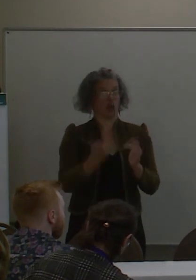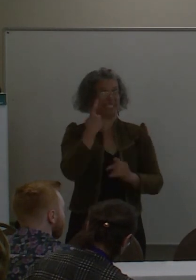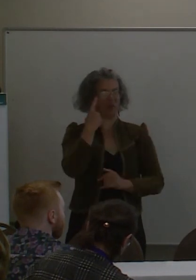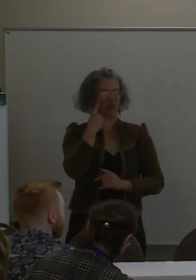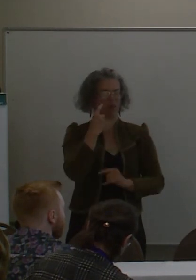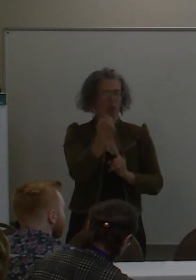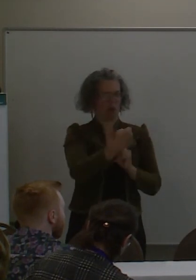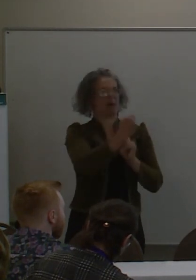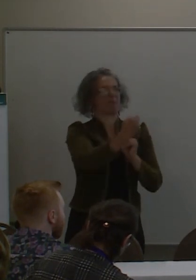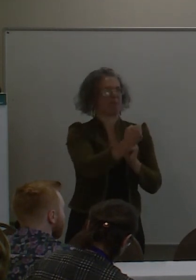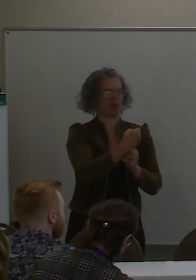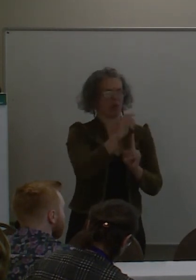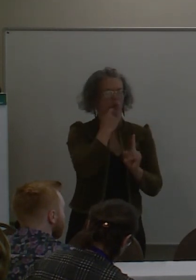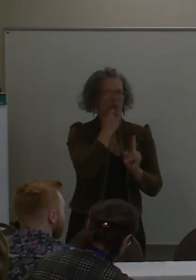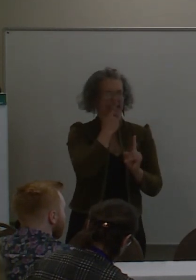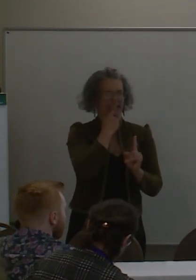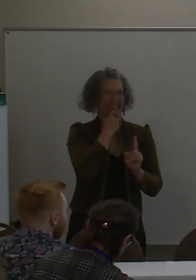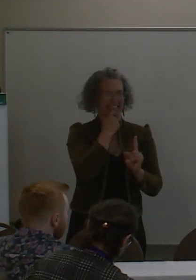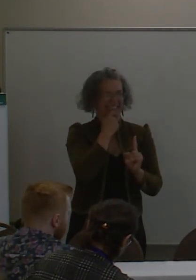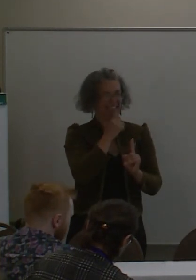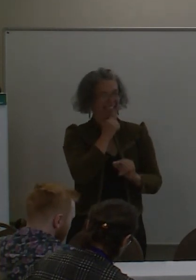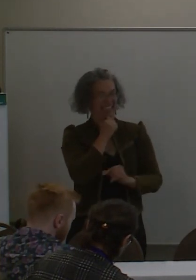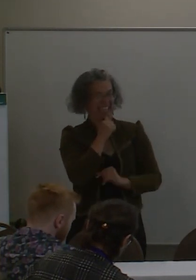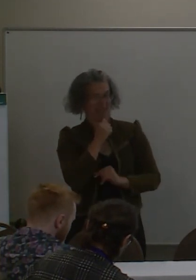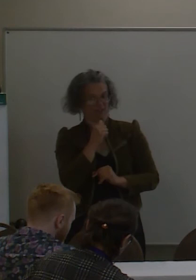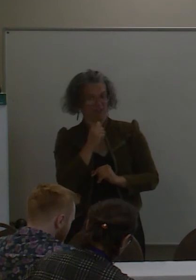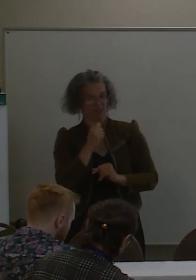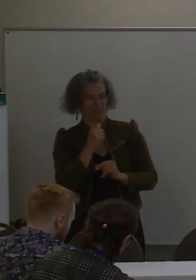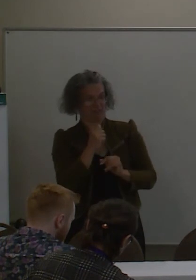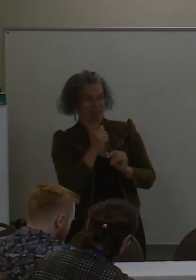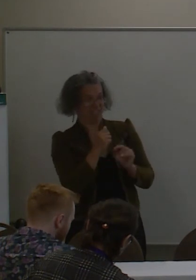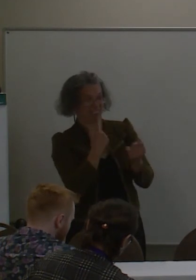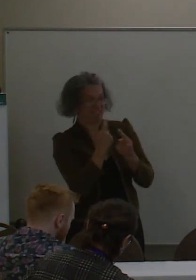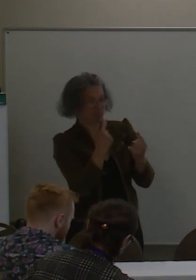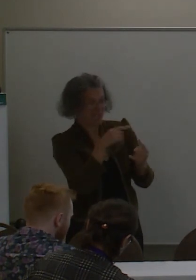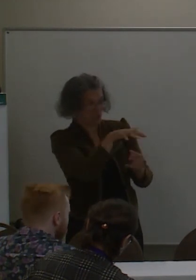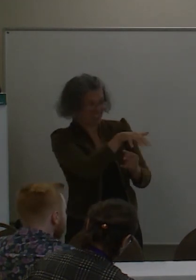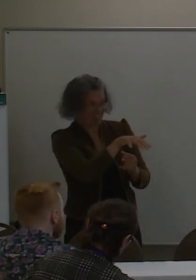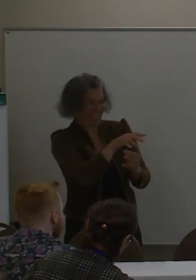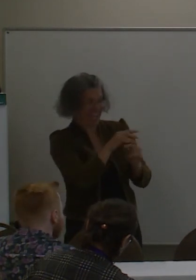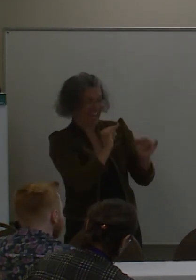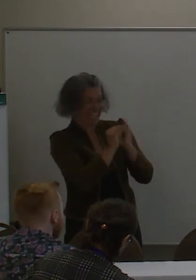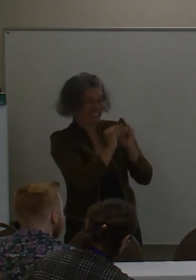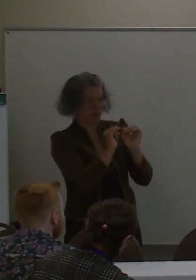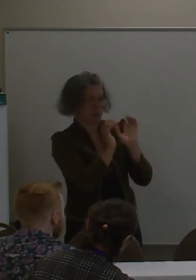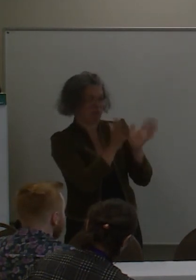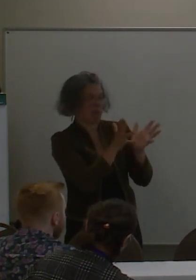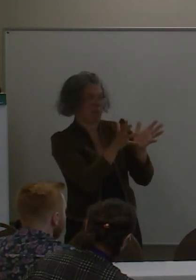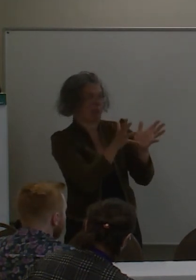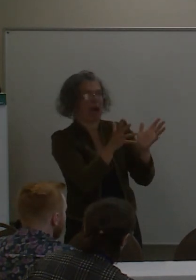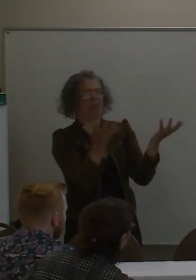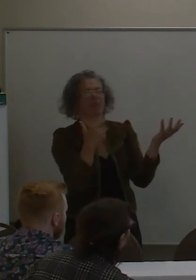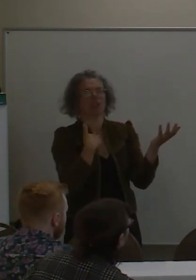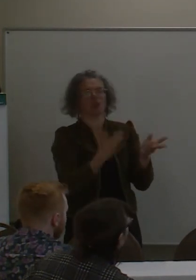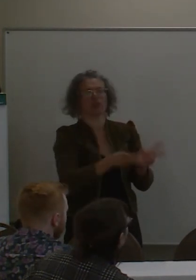lot easier for maintenance. You don't have to make those judgments after the fact. And then going back